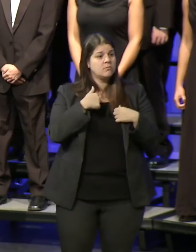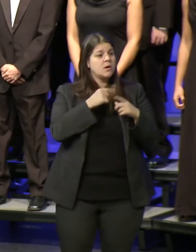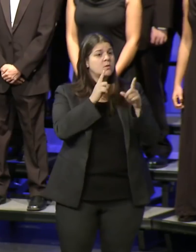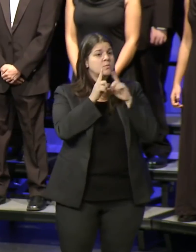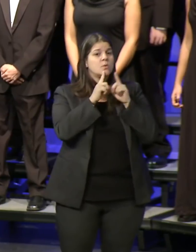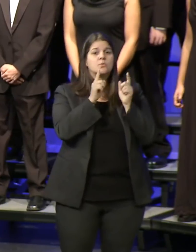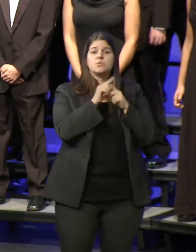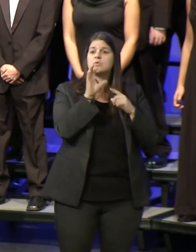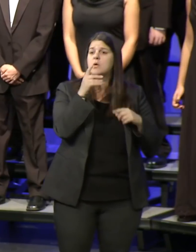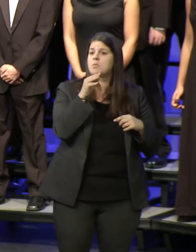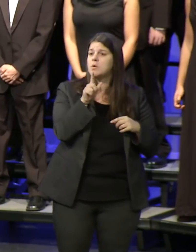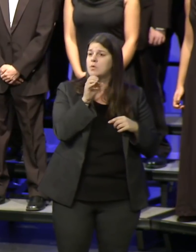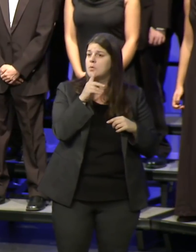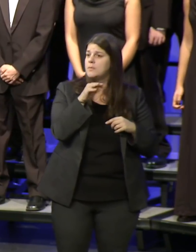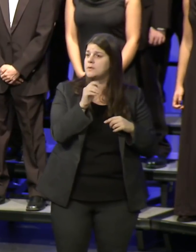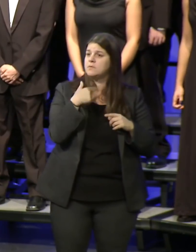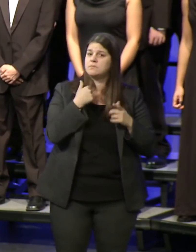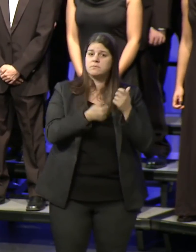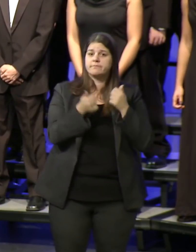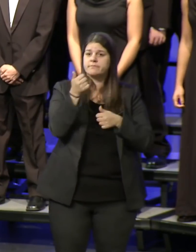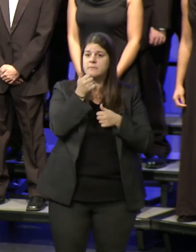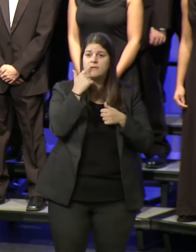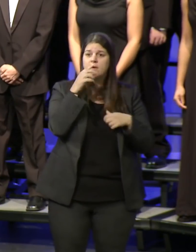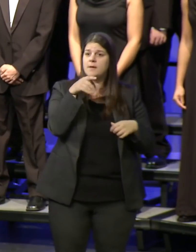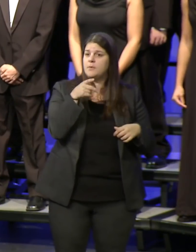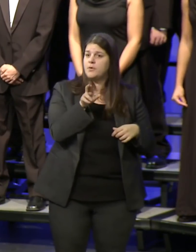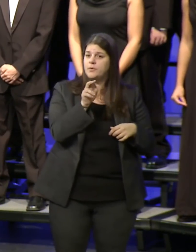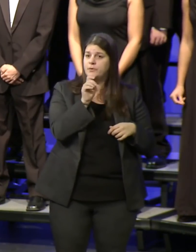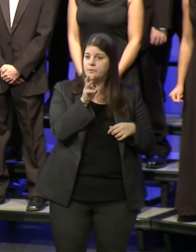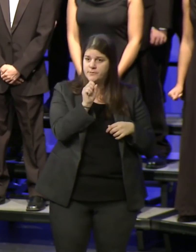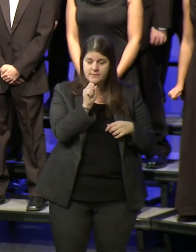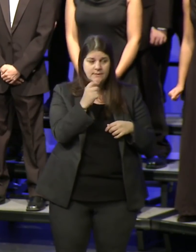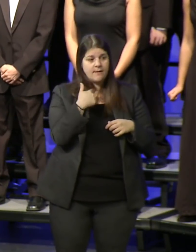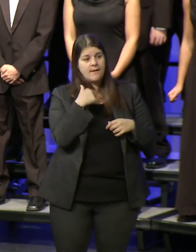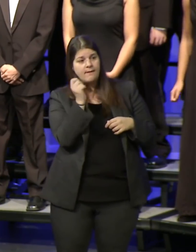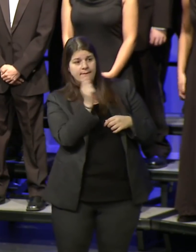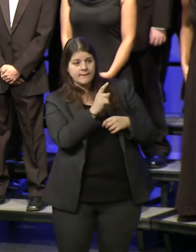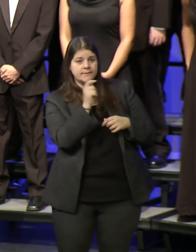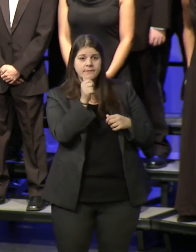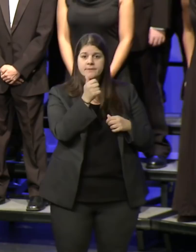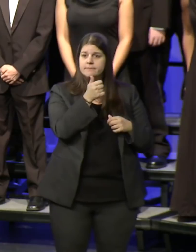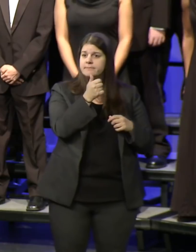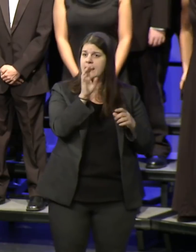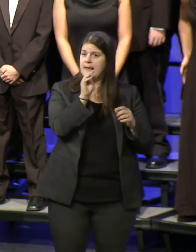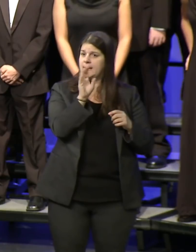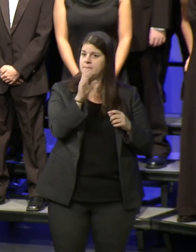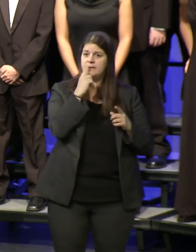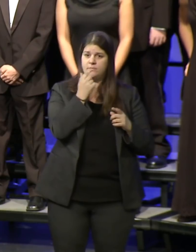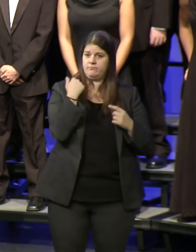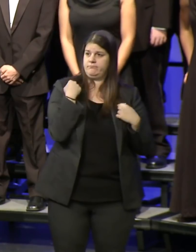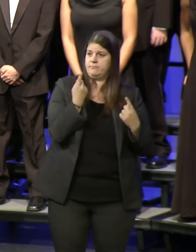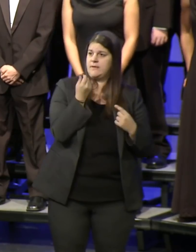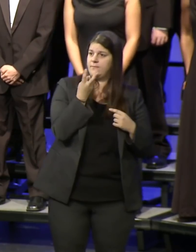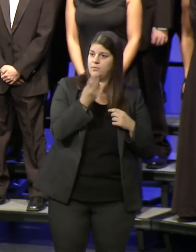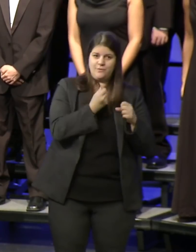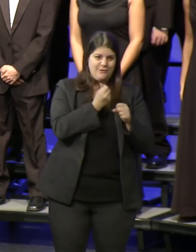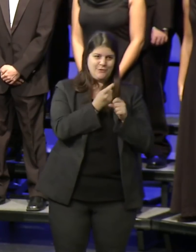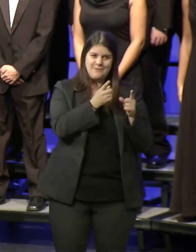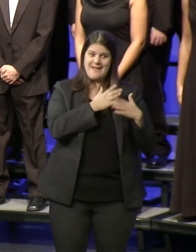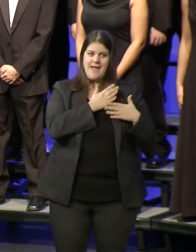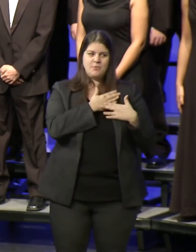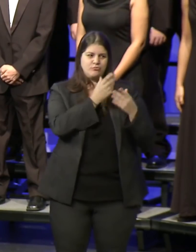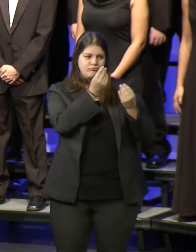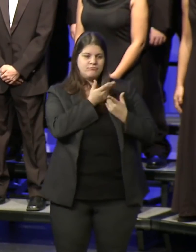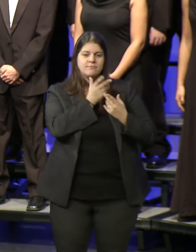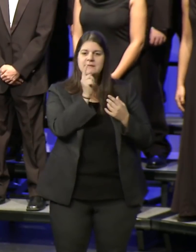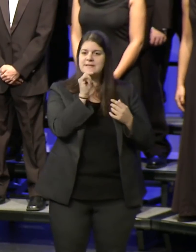Corva Coleman, who's the host of NPR News, and she's emceed the event for the last few years, and she was happy to share some